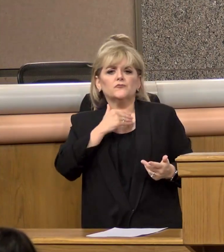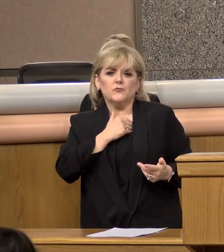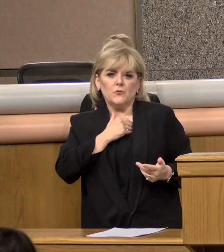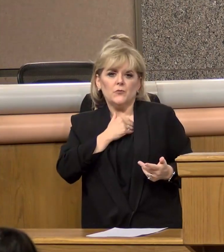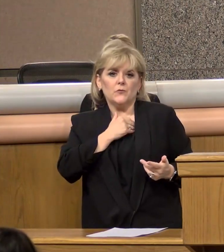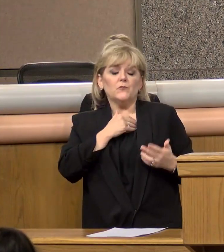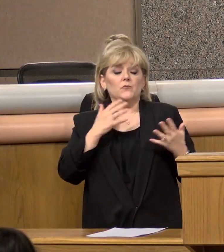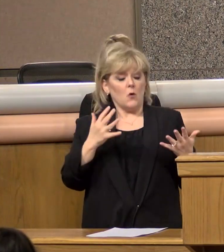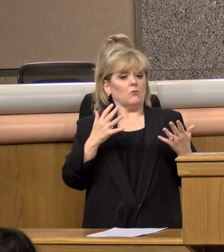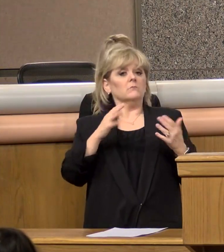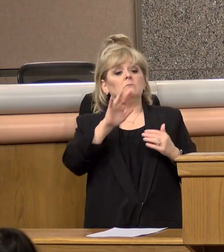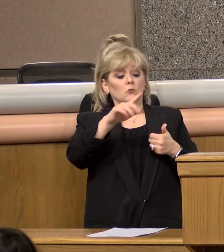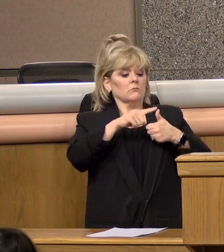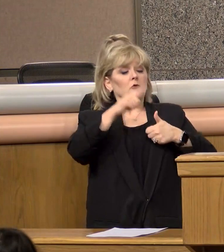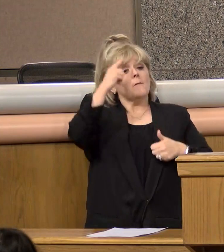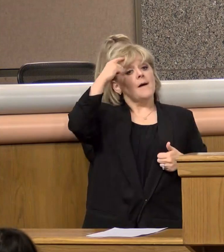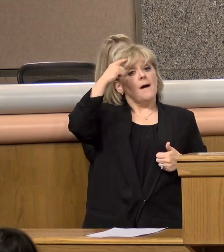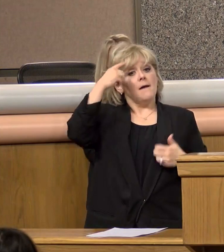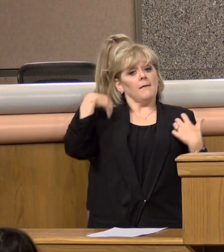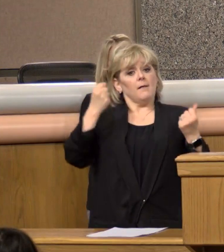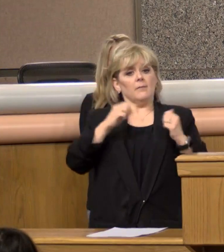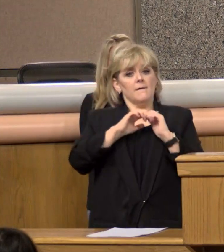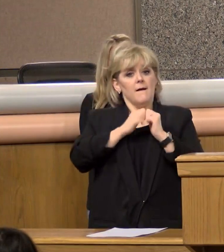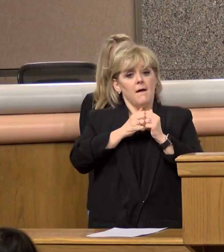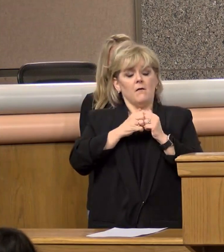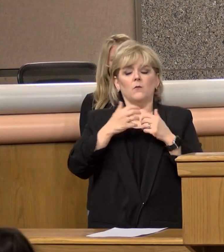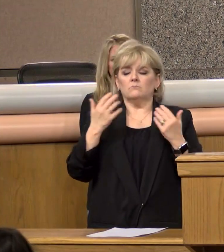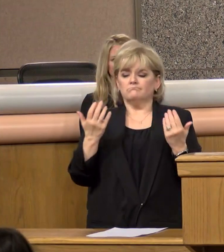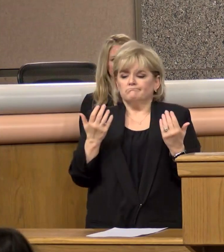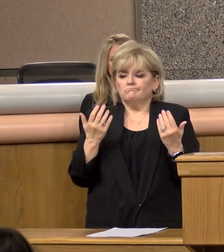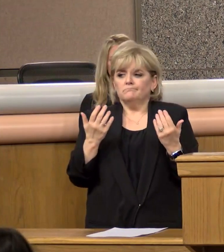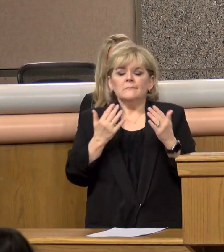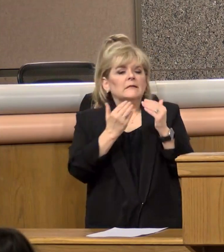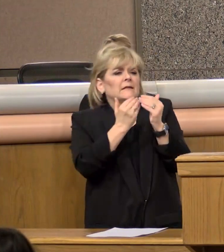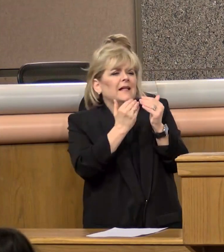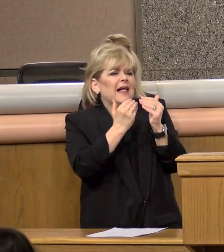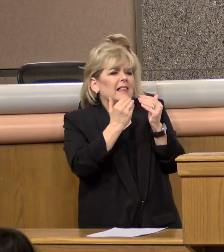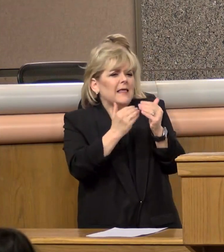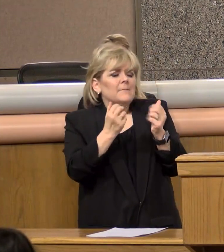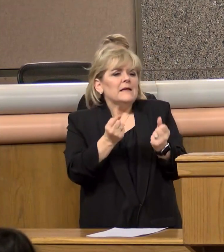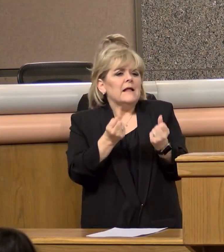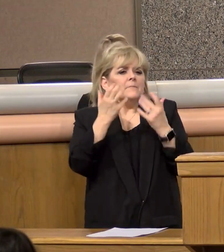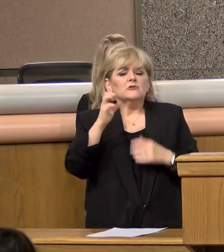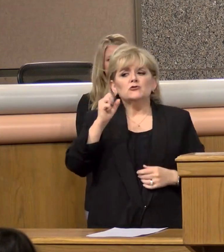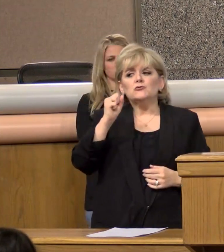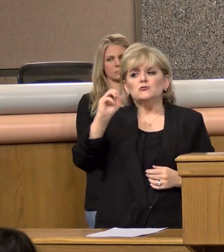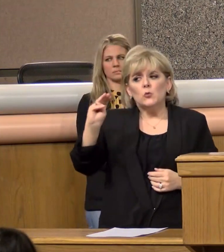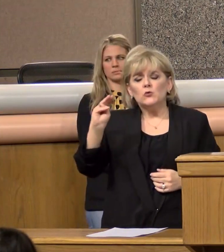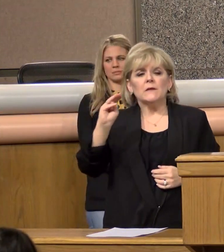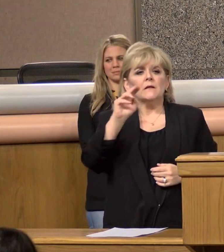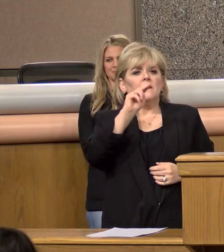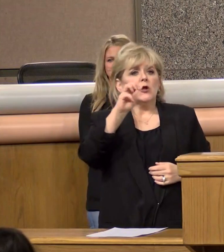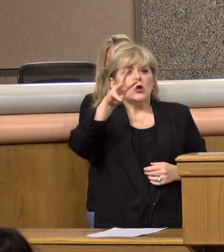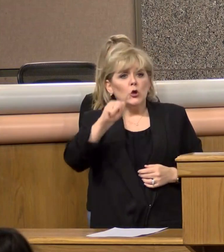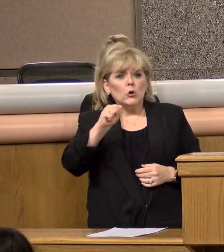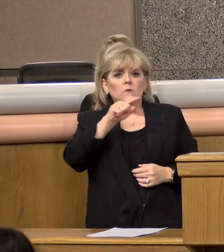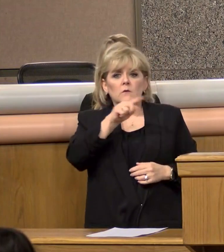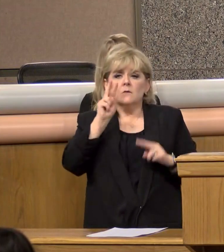to keep your mind healthy. One of the things that you can do is try to limit the amount of media and social media coverage you're consuming